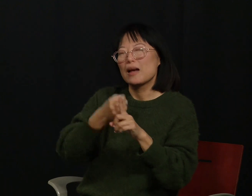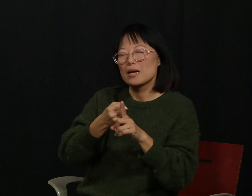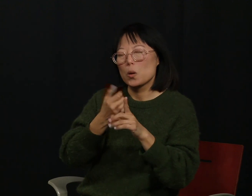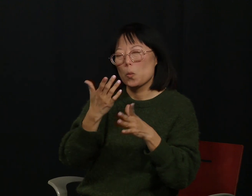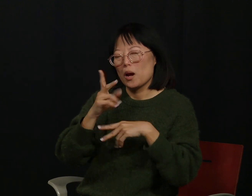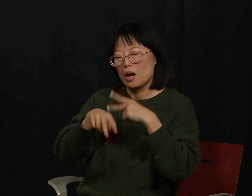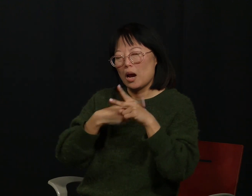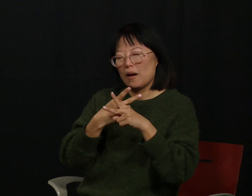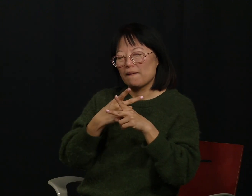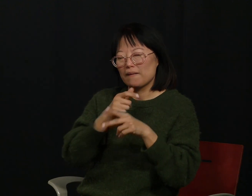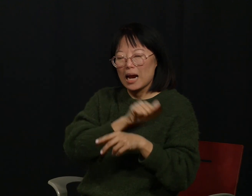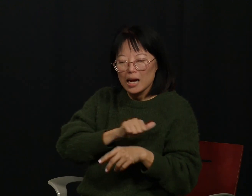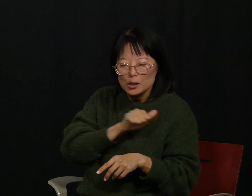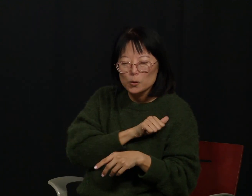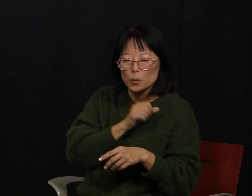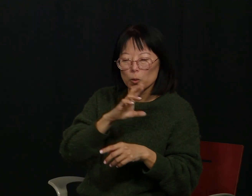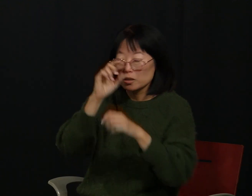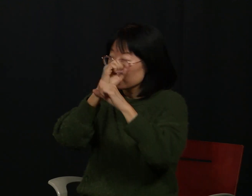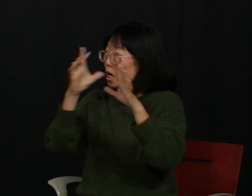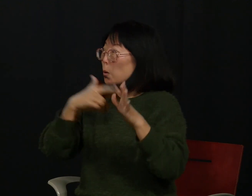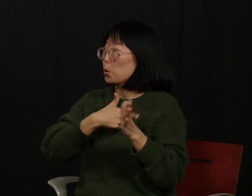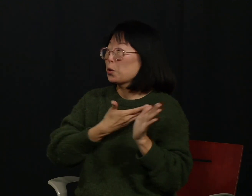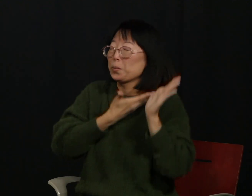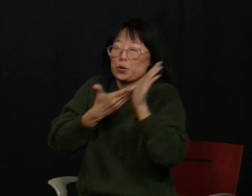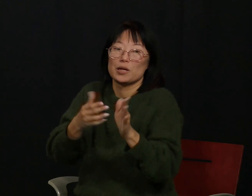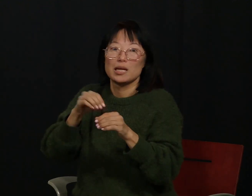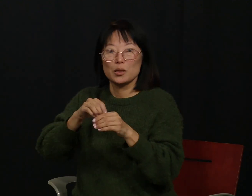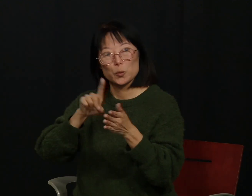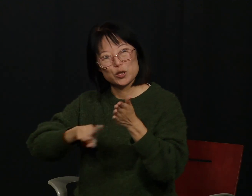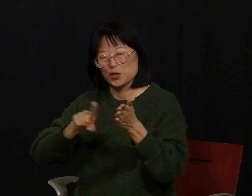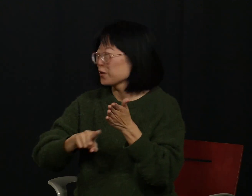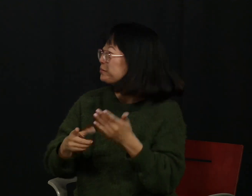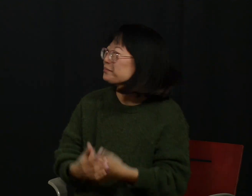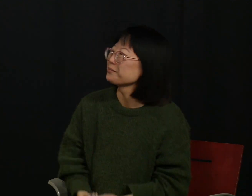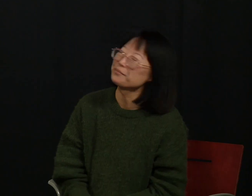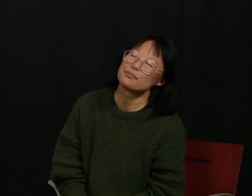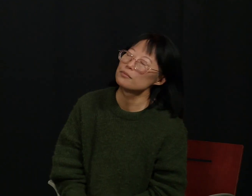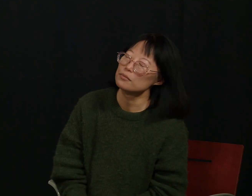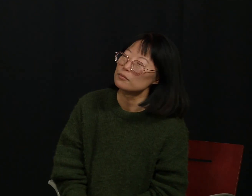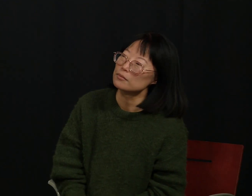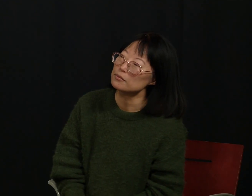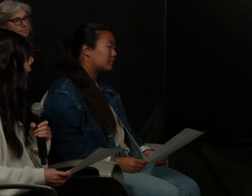and research the type of attitudes or ideologies that I bring to the research as well.